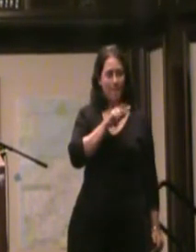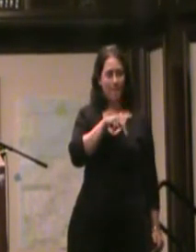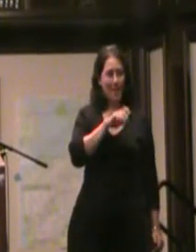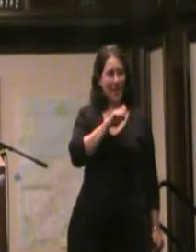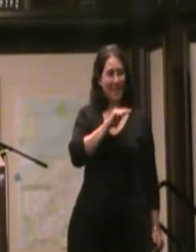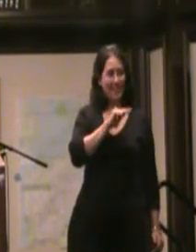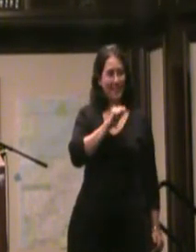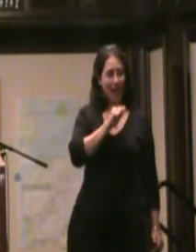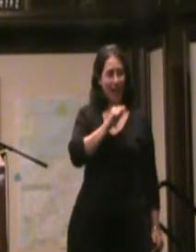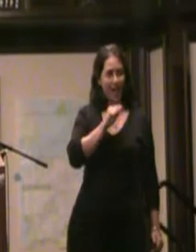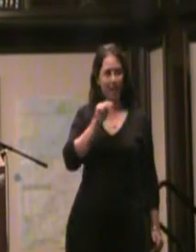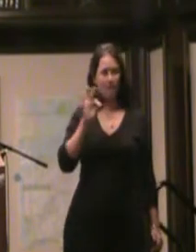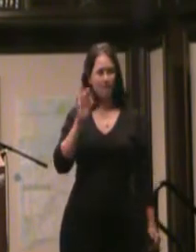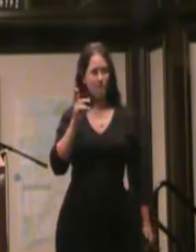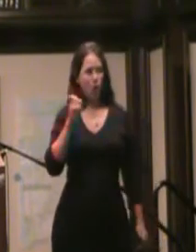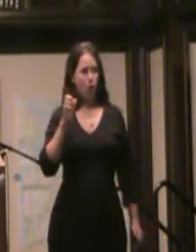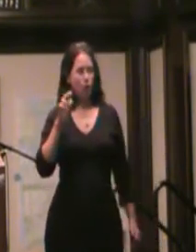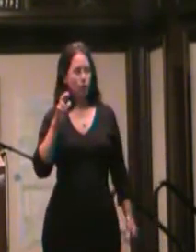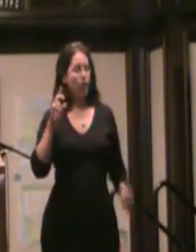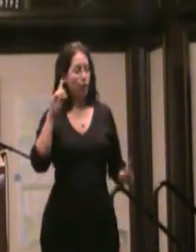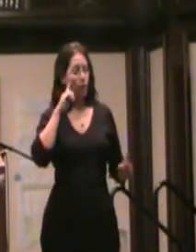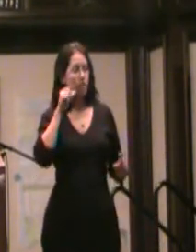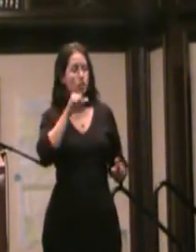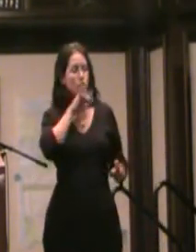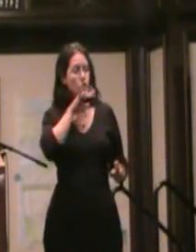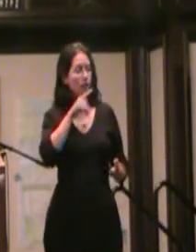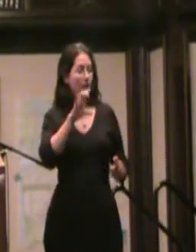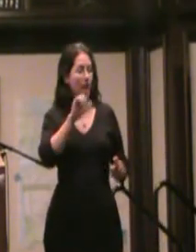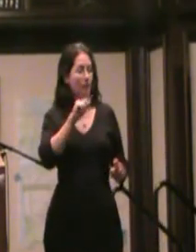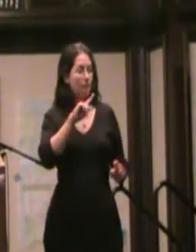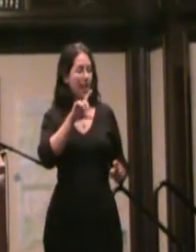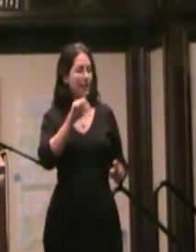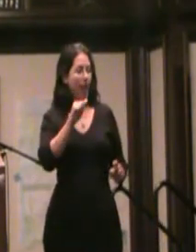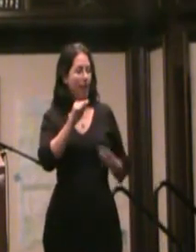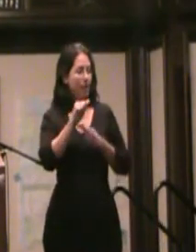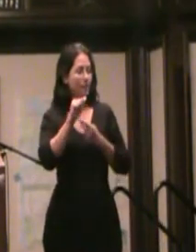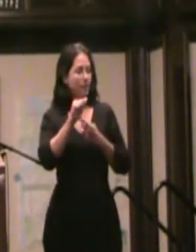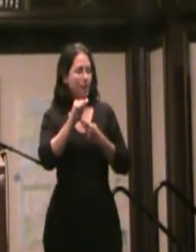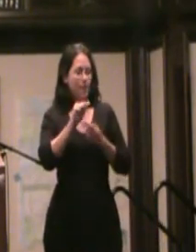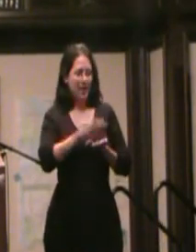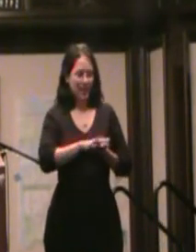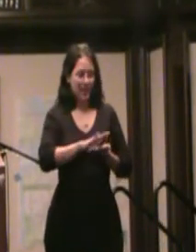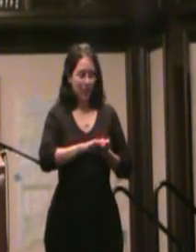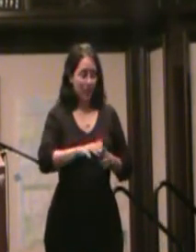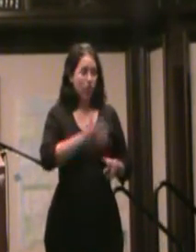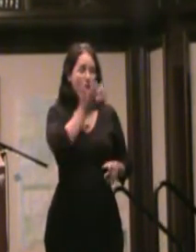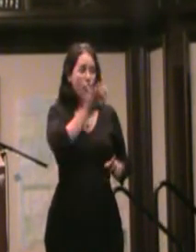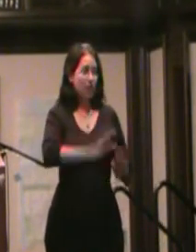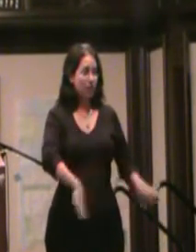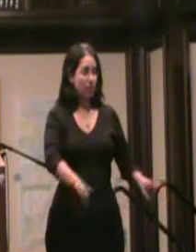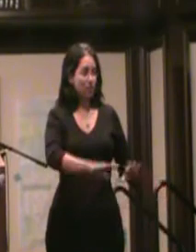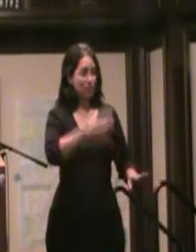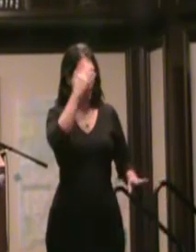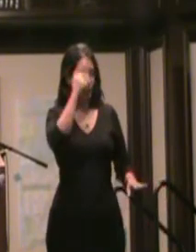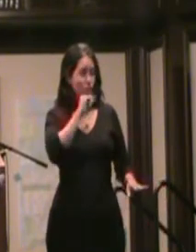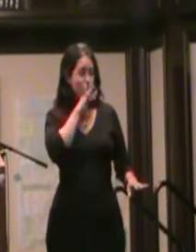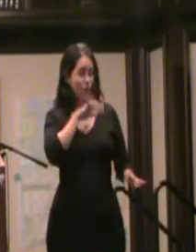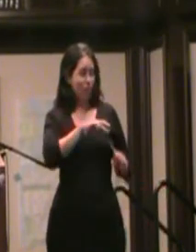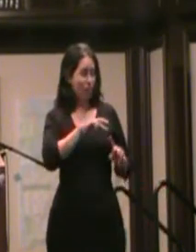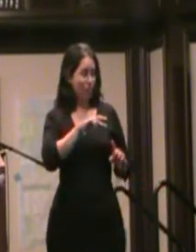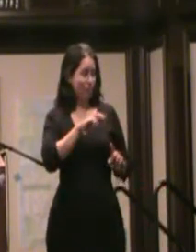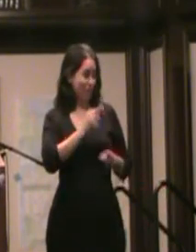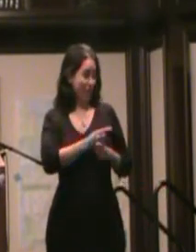Okay. Está sucia la carpeta. I'm going to clean the carpet because it's dirty. La carpeta, the